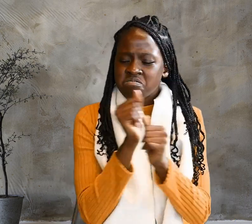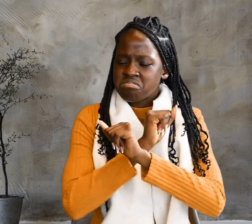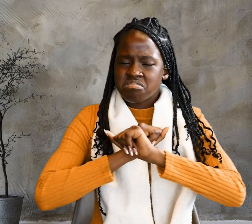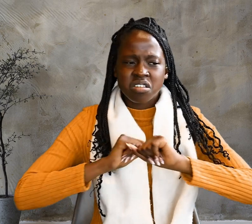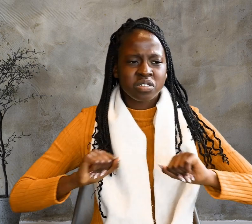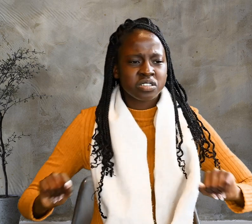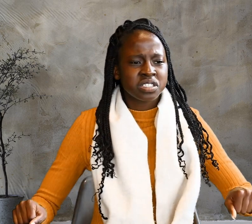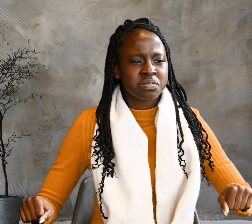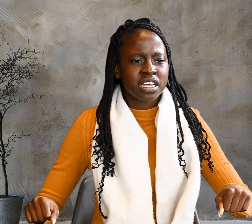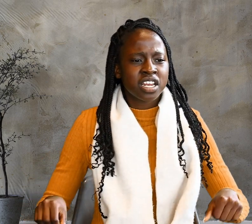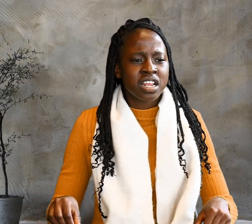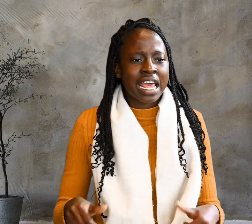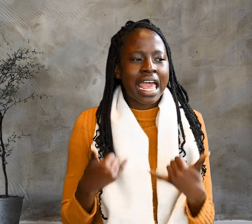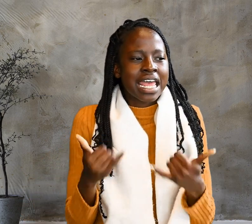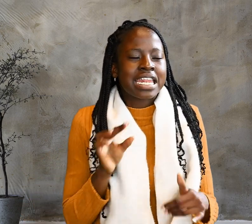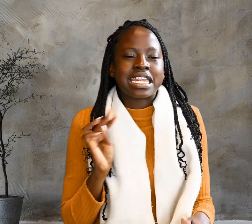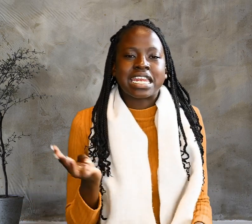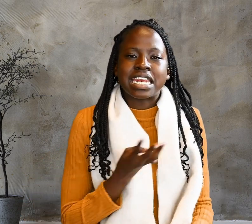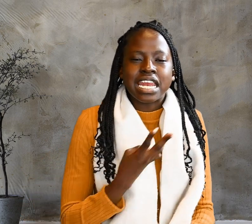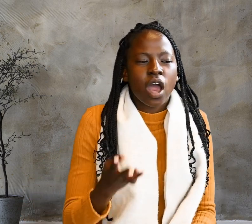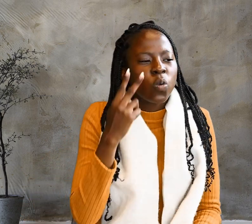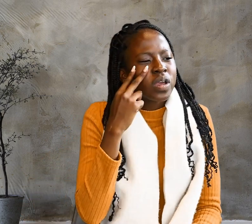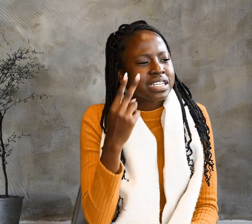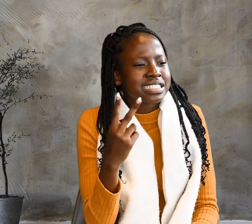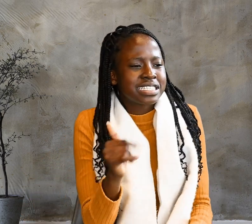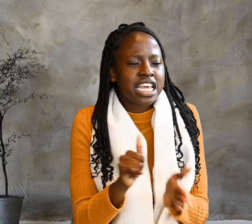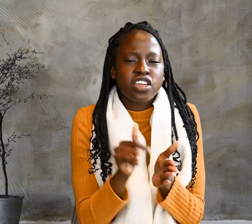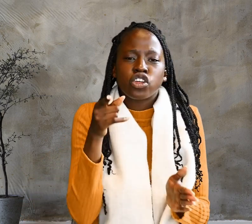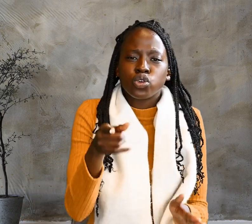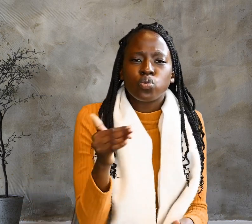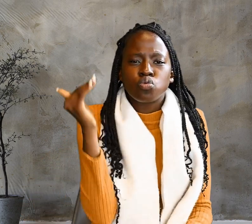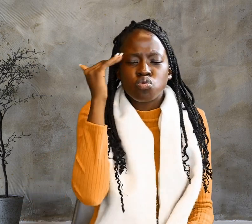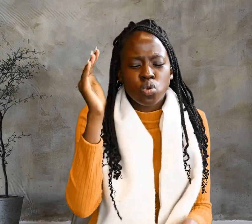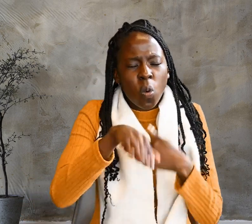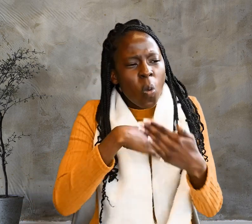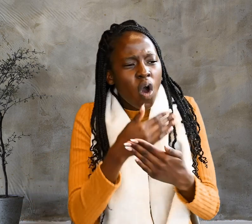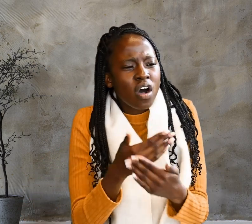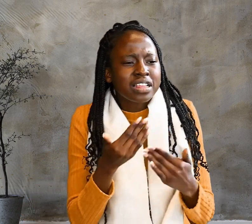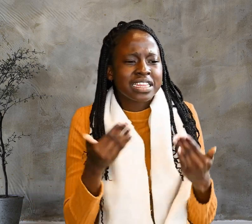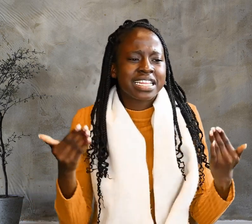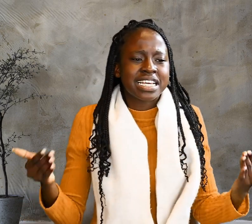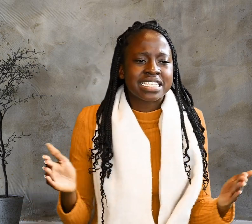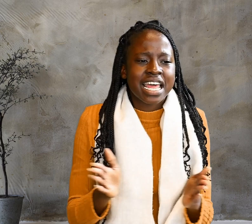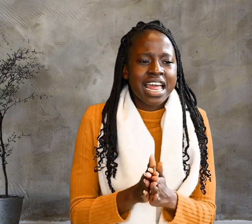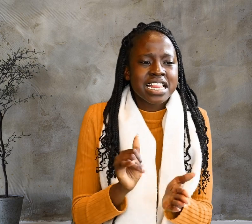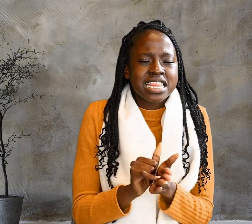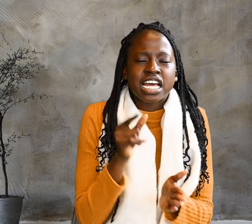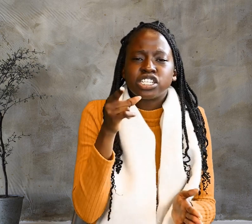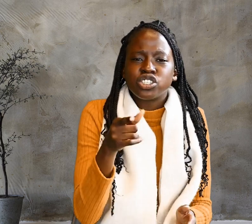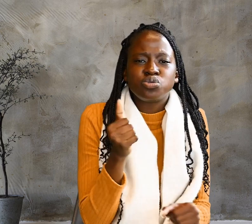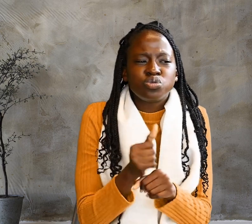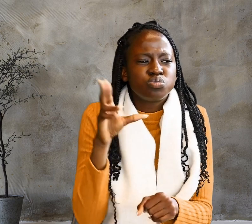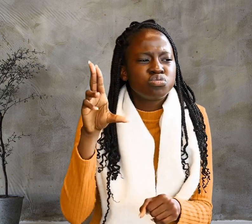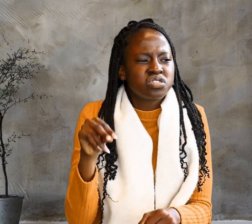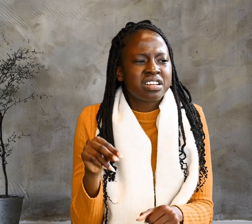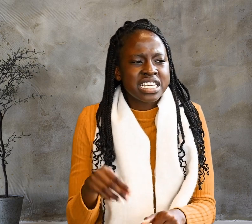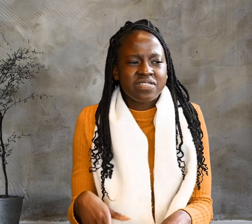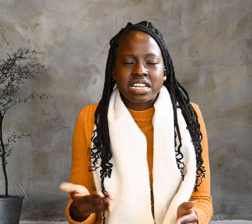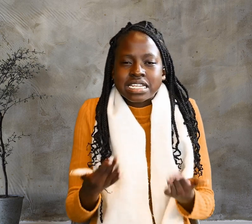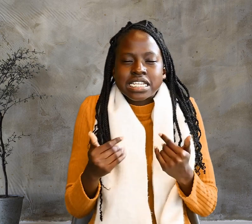without figures of speech. Now we can see that you know all things and that you do not even need